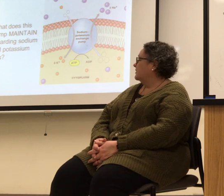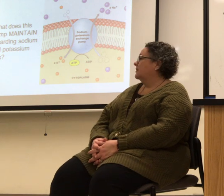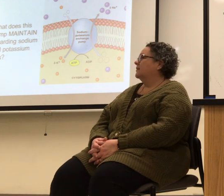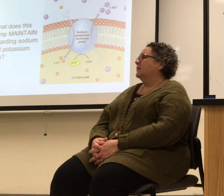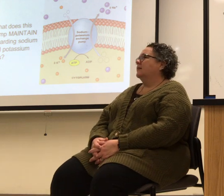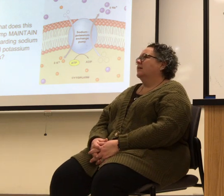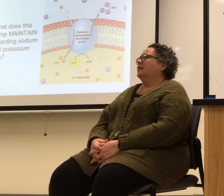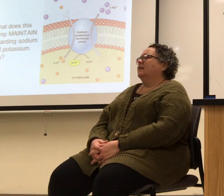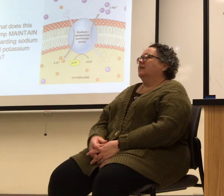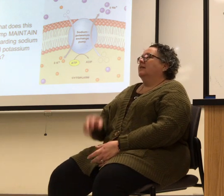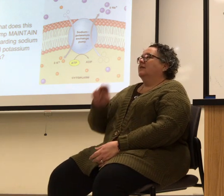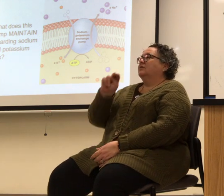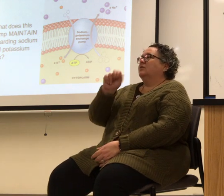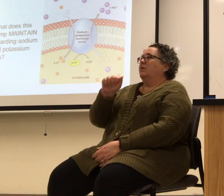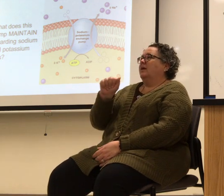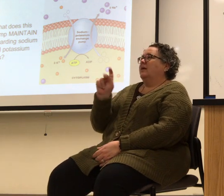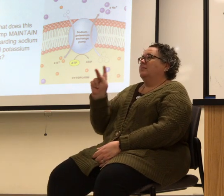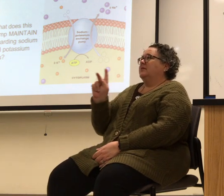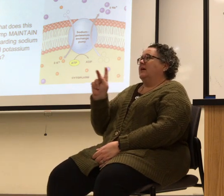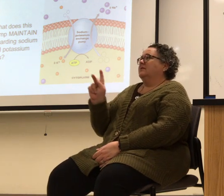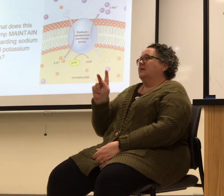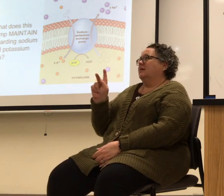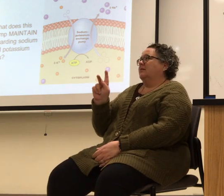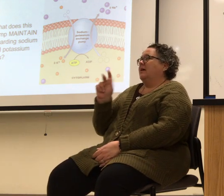Sodium potassium